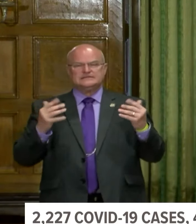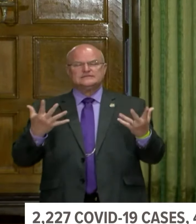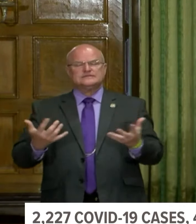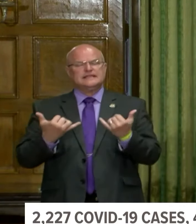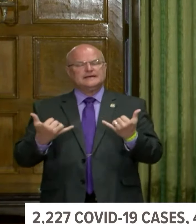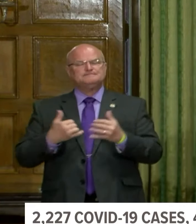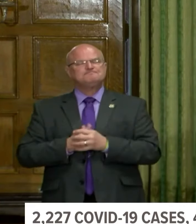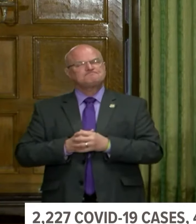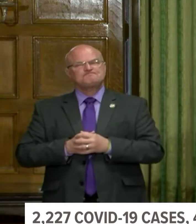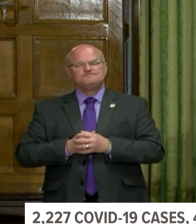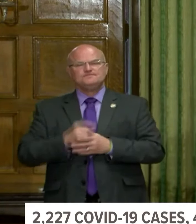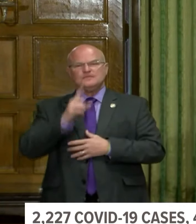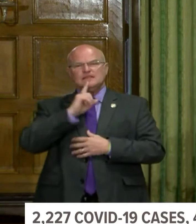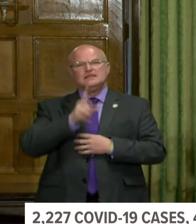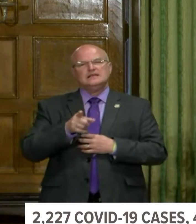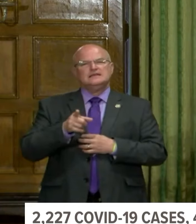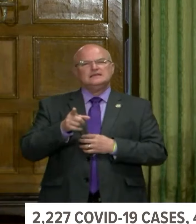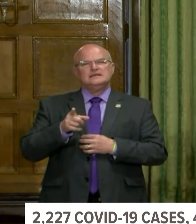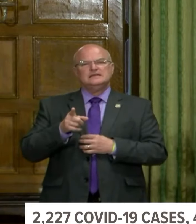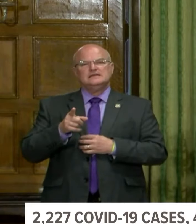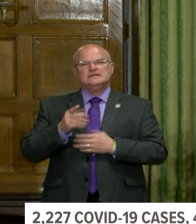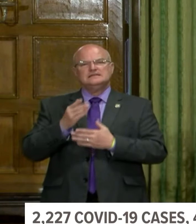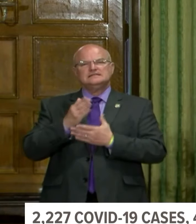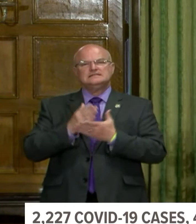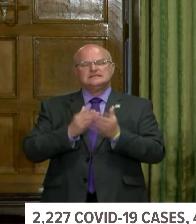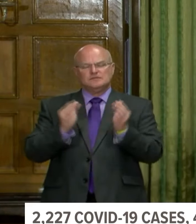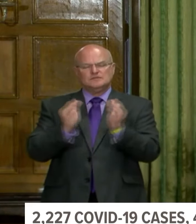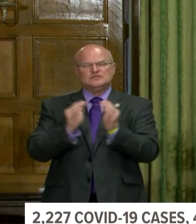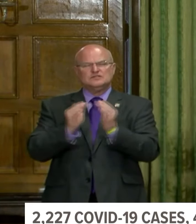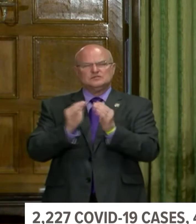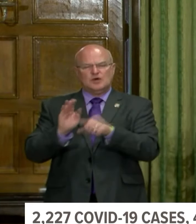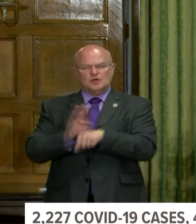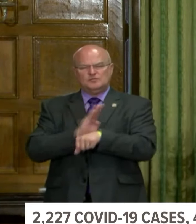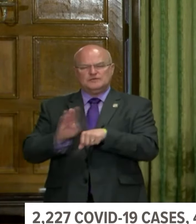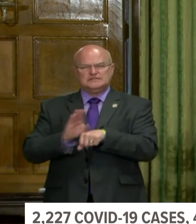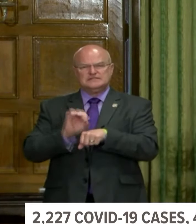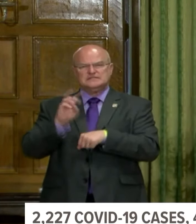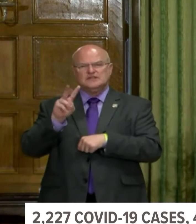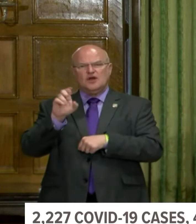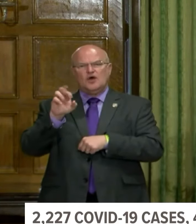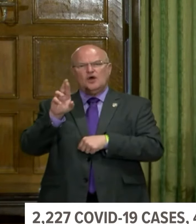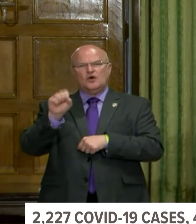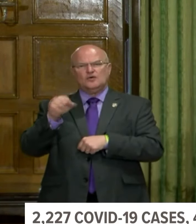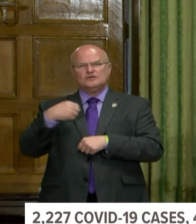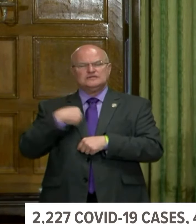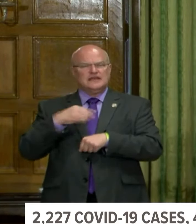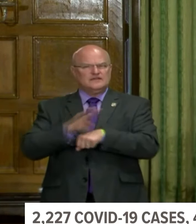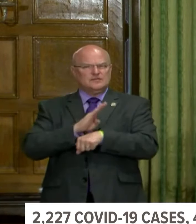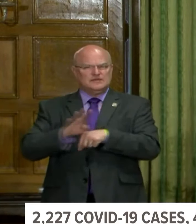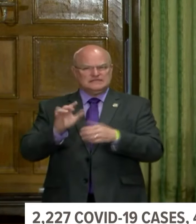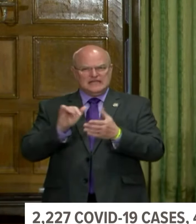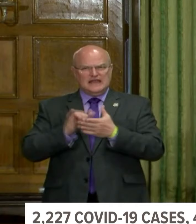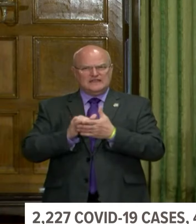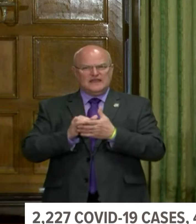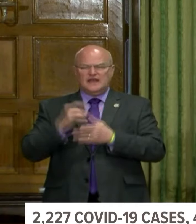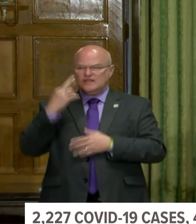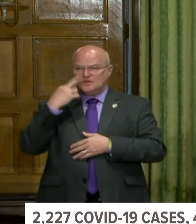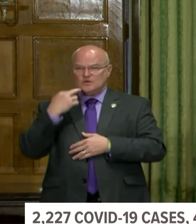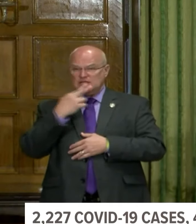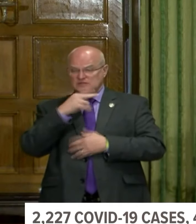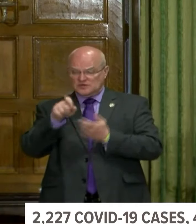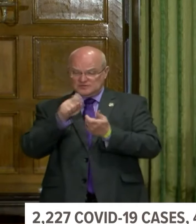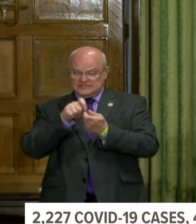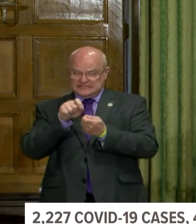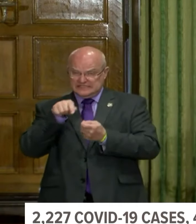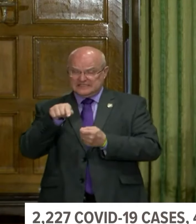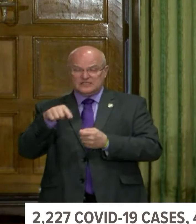that, it is some of the small entrepreneurs that have businesses out there that the restaurants